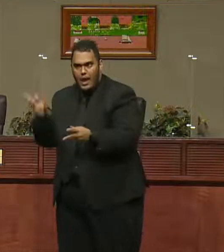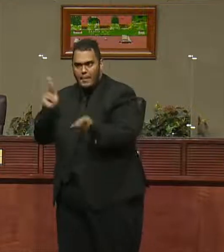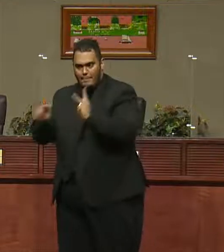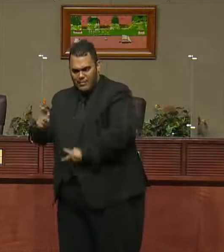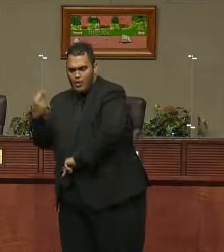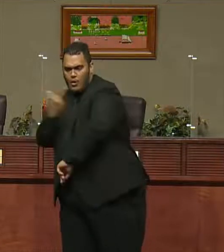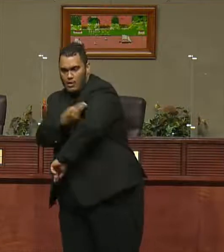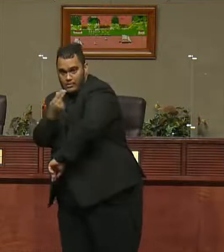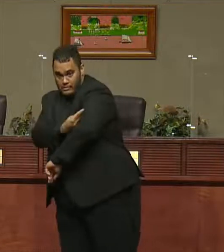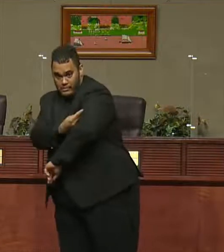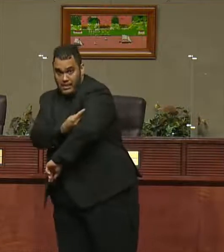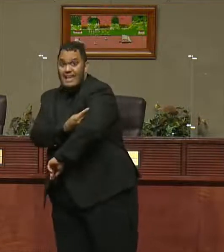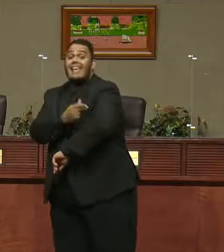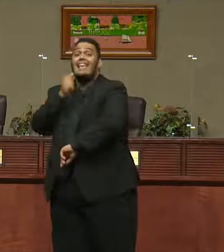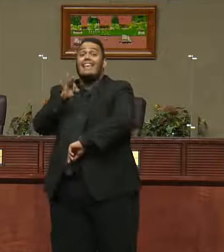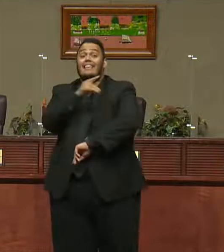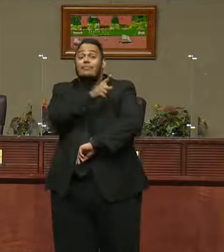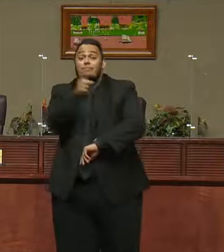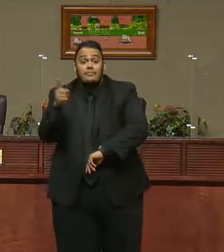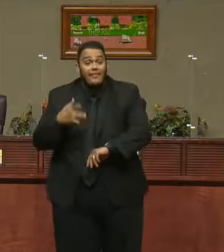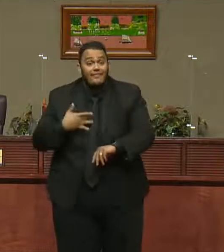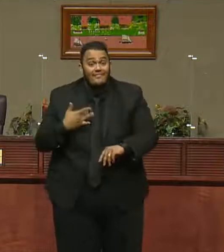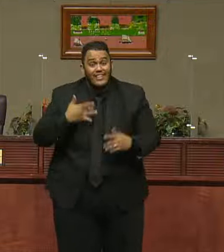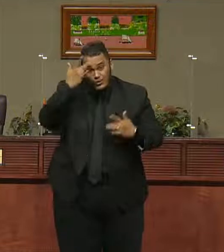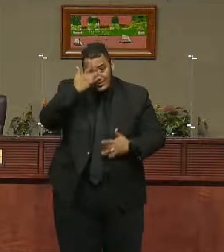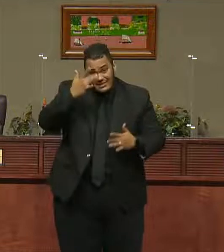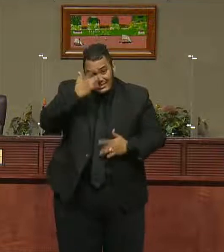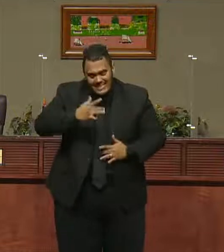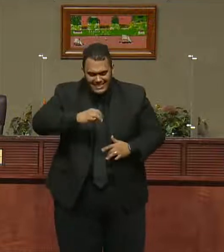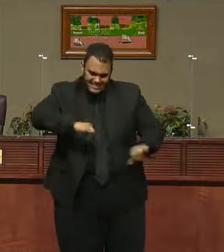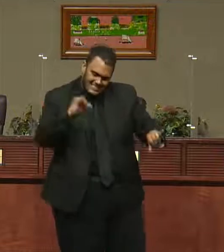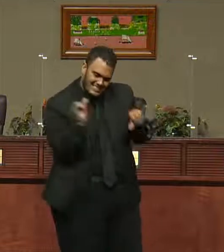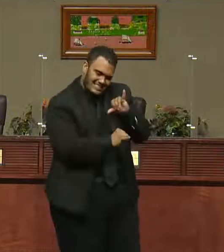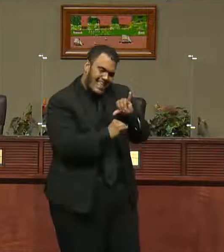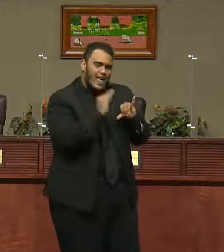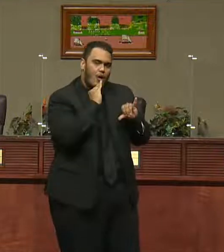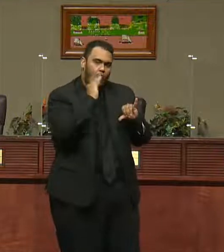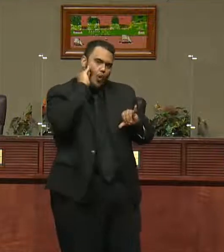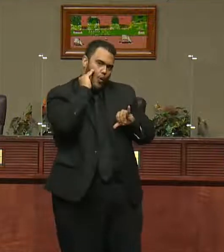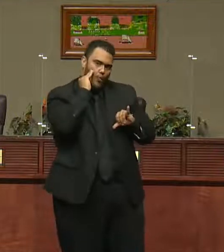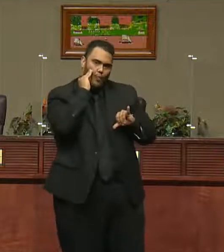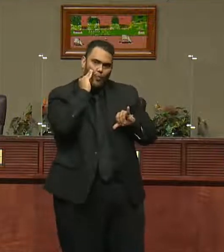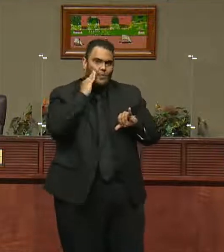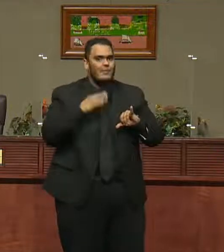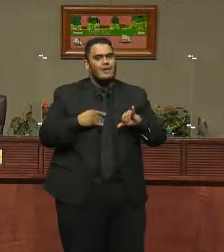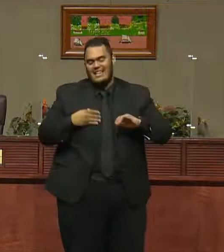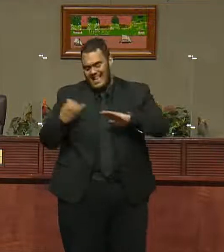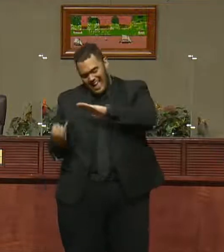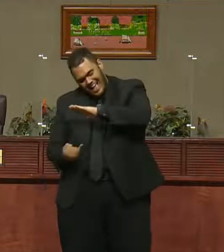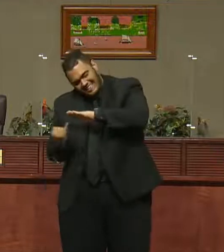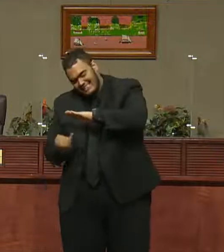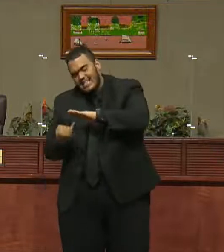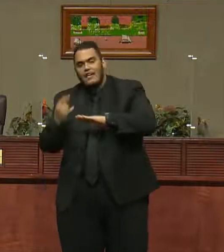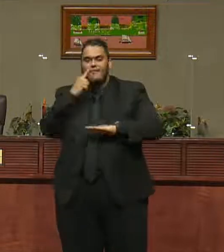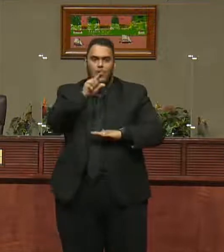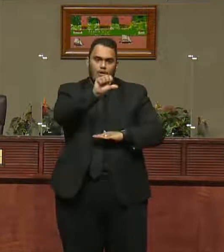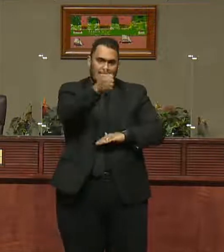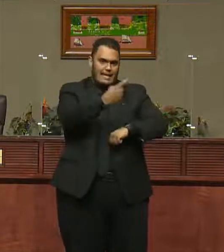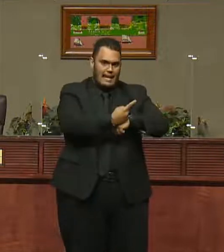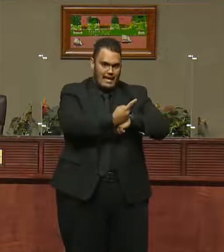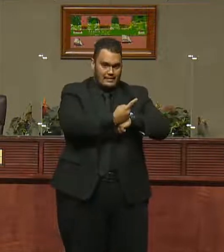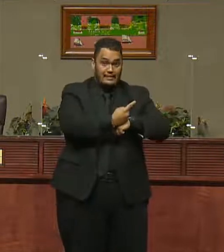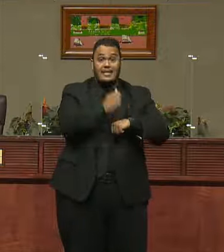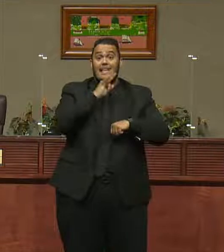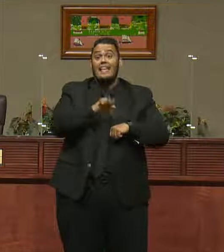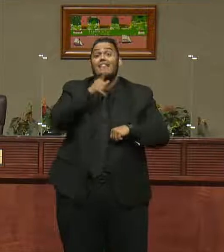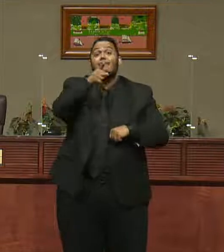home and you isolate for 10 days. If you have a positive test, even if you don't feel sick, you should stay home and isolate